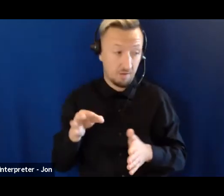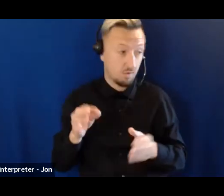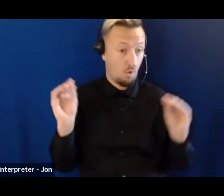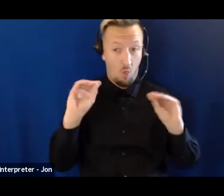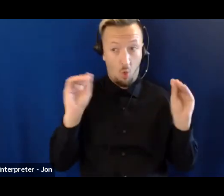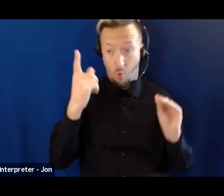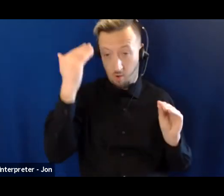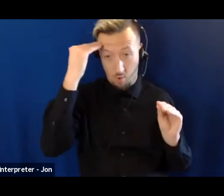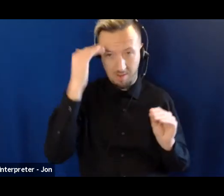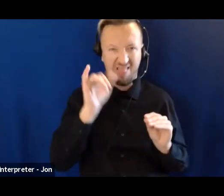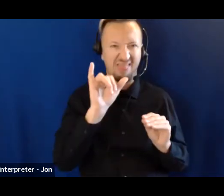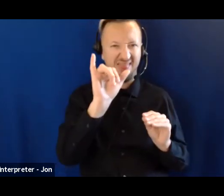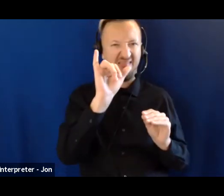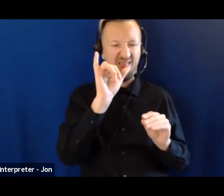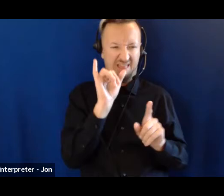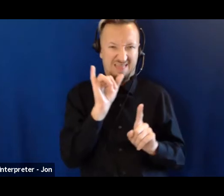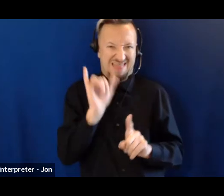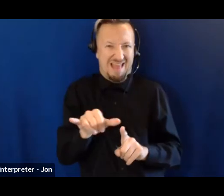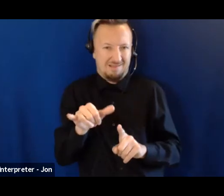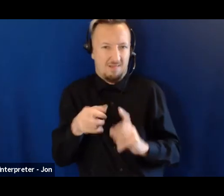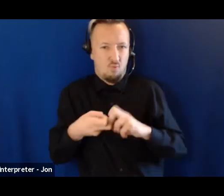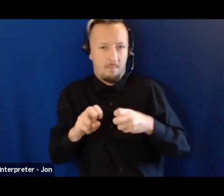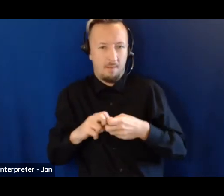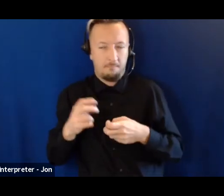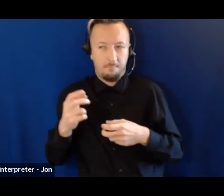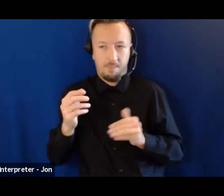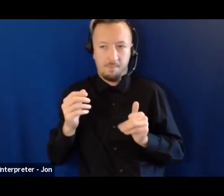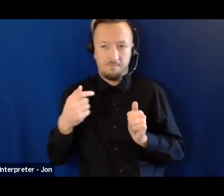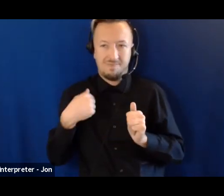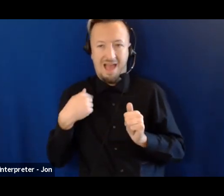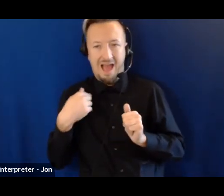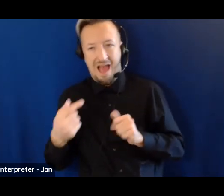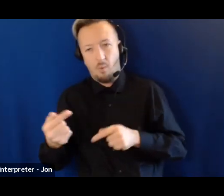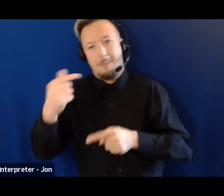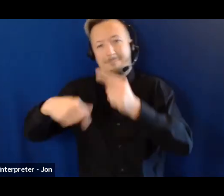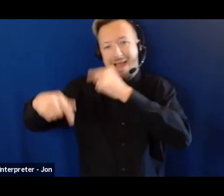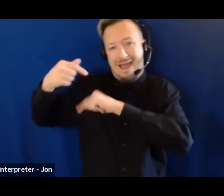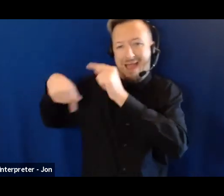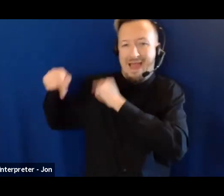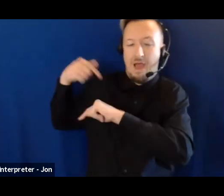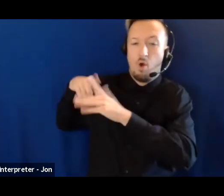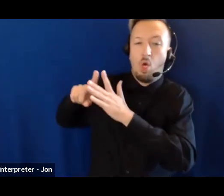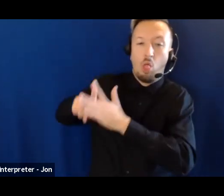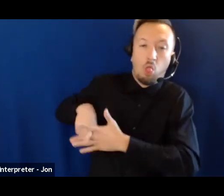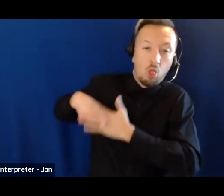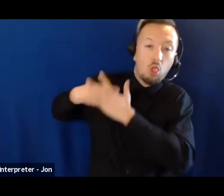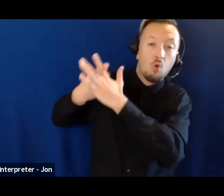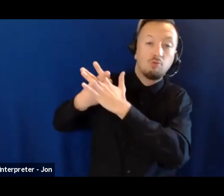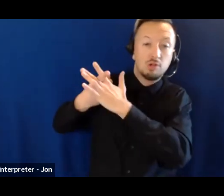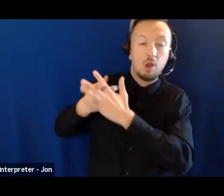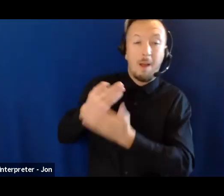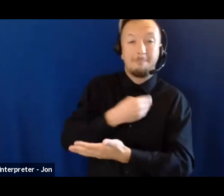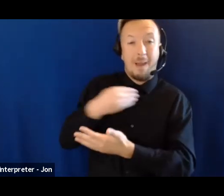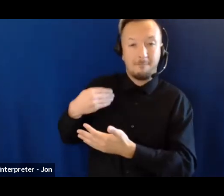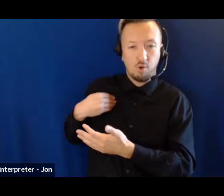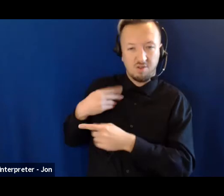because that's what I'm running into. I went back to the original members of the Kansas SILC and